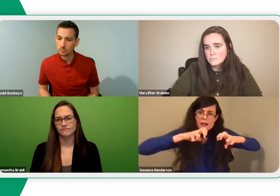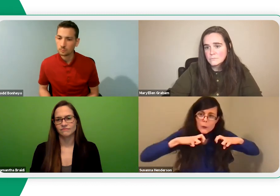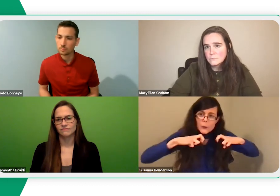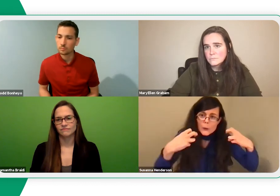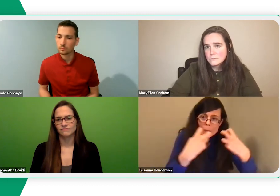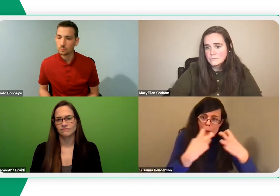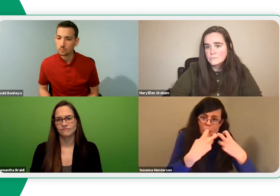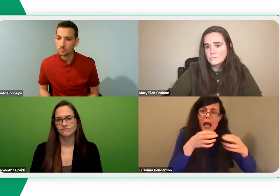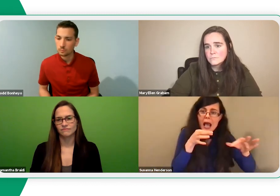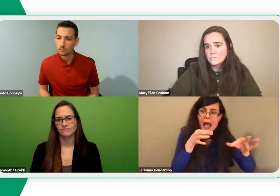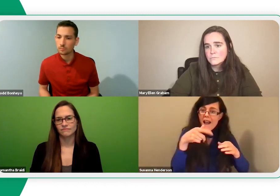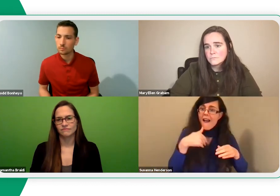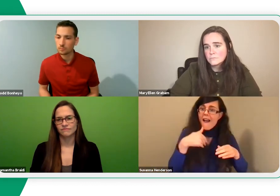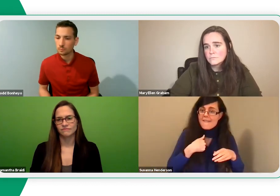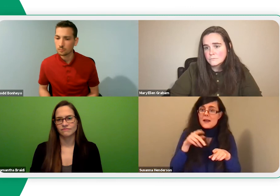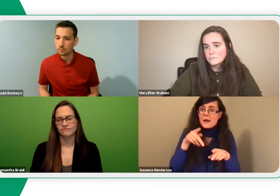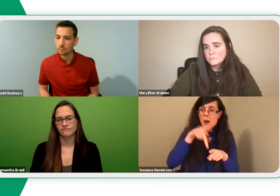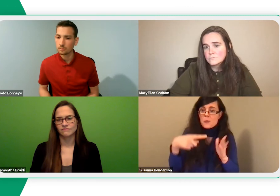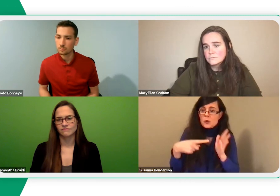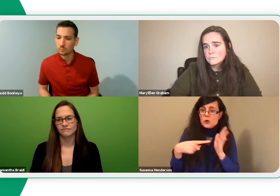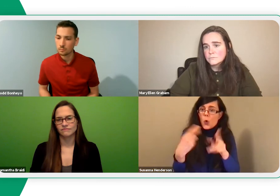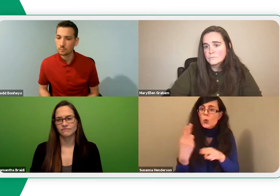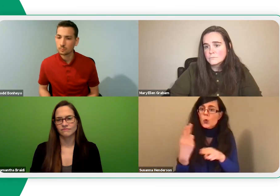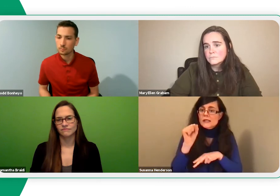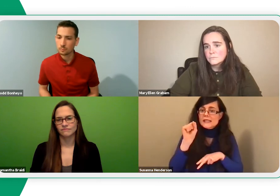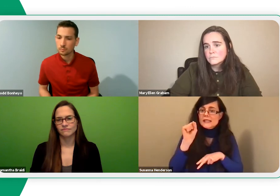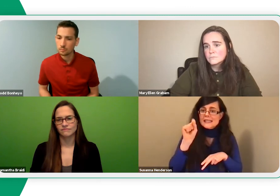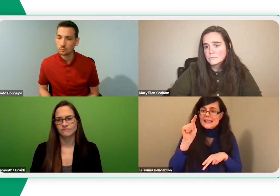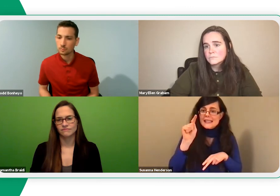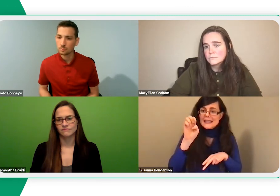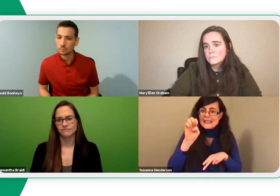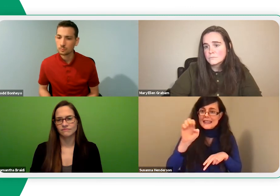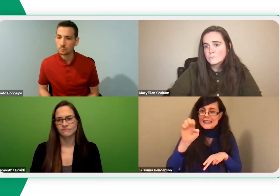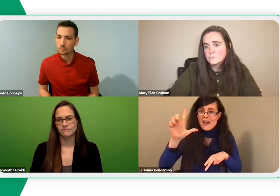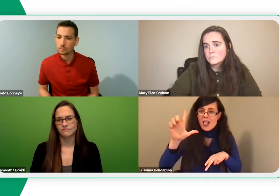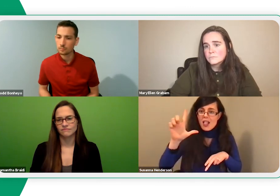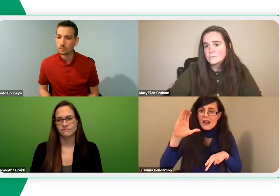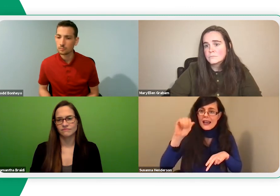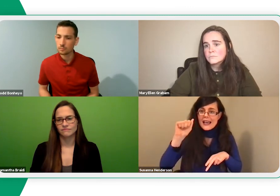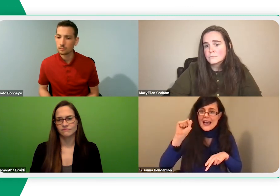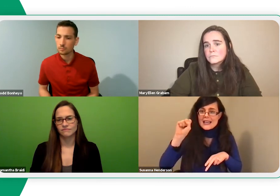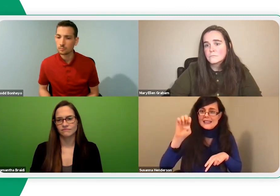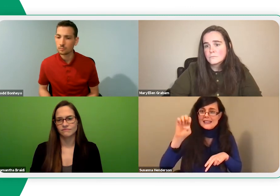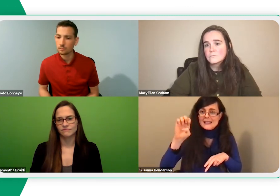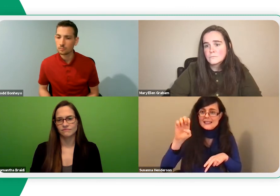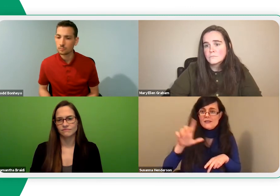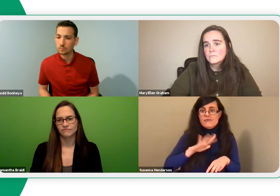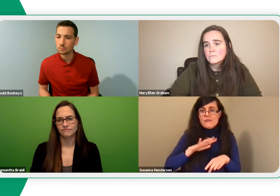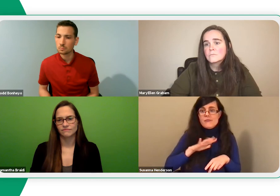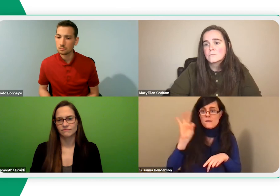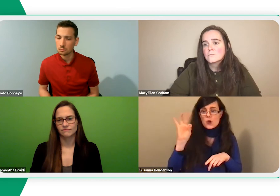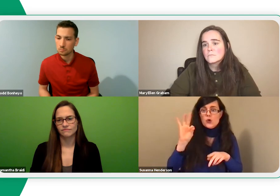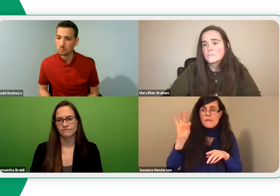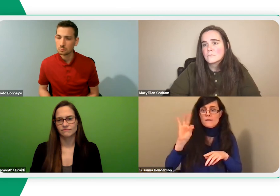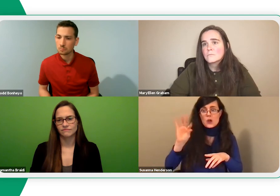for the classroom, for the students to actually work with one another. Having the PowerPoint using